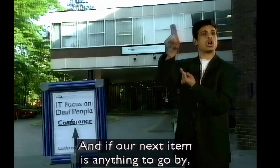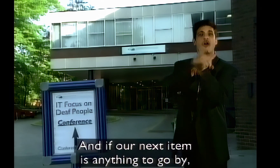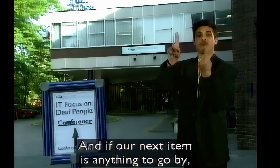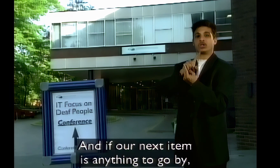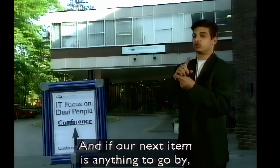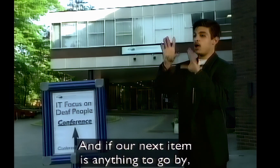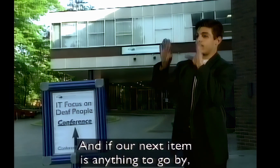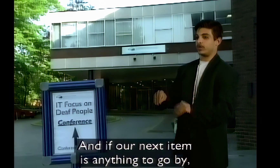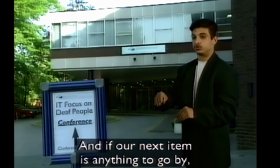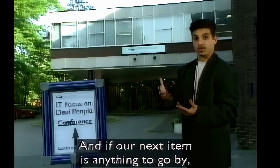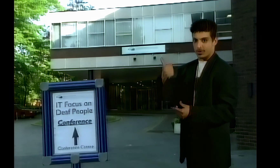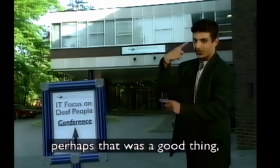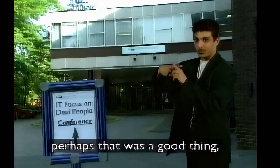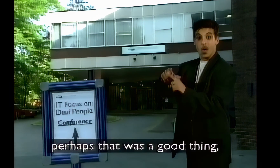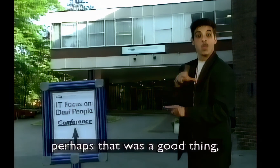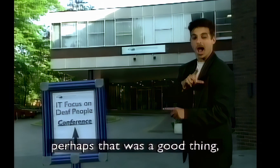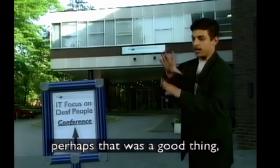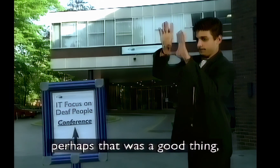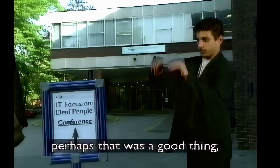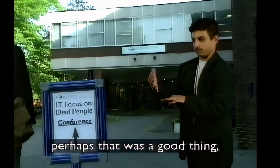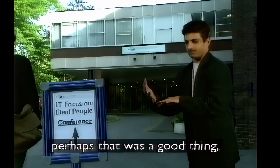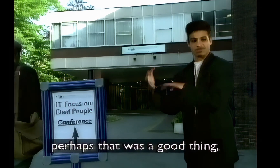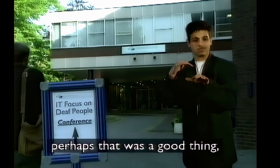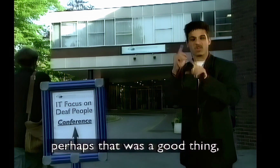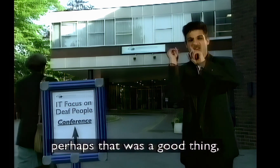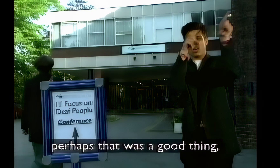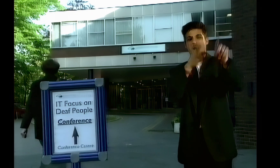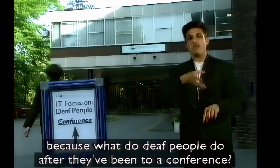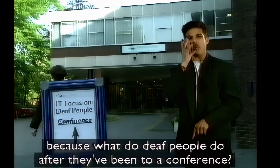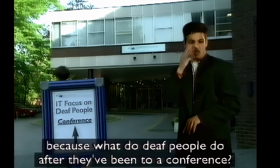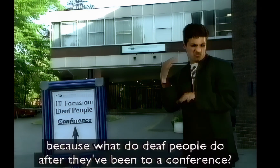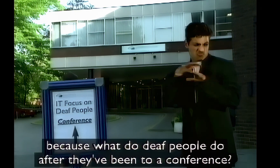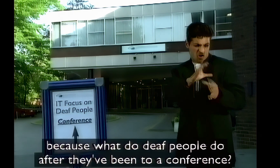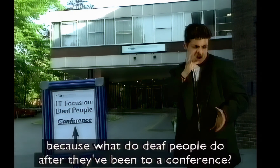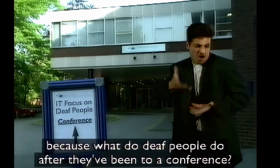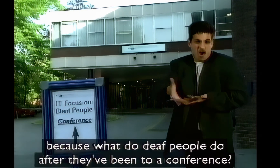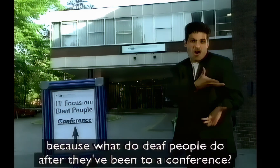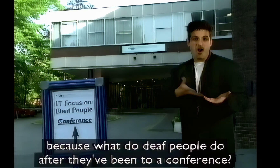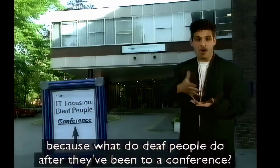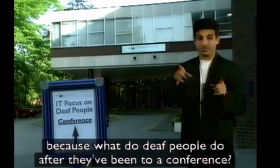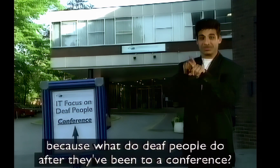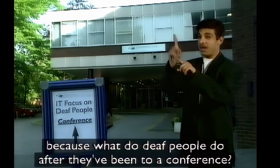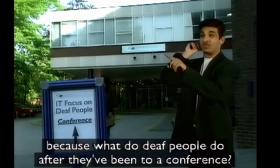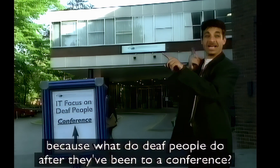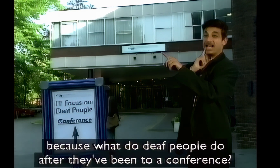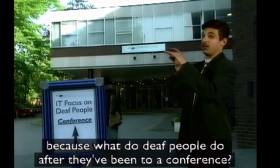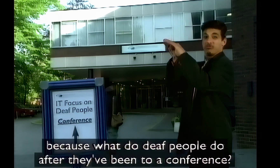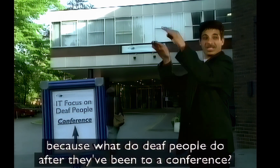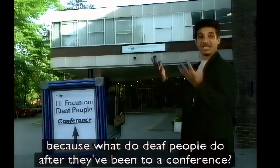to go by, perhaps that was a good thing. Because what do deaf people do after they've been to a conference? They go to a pub to have a